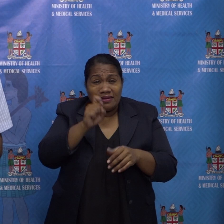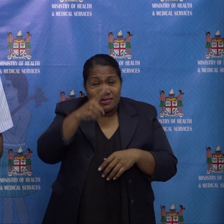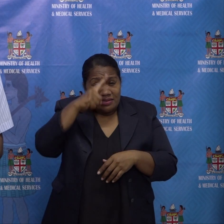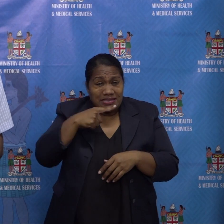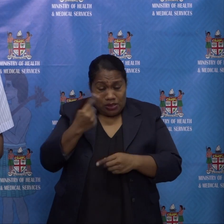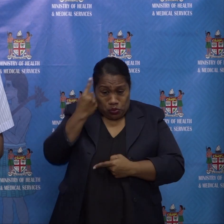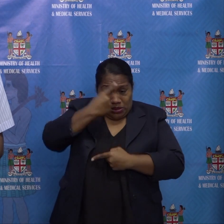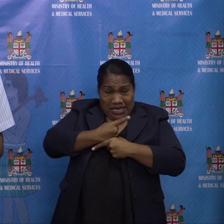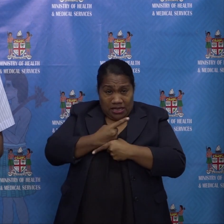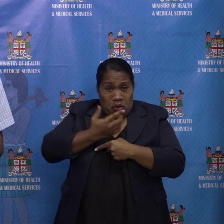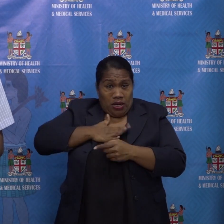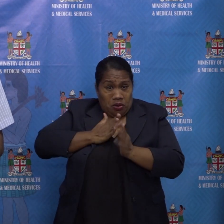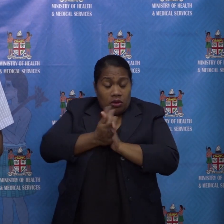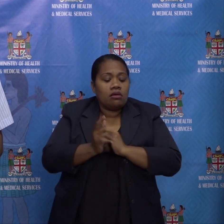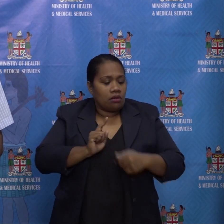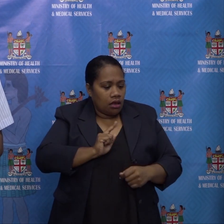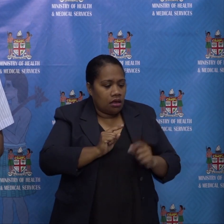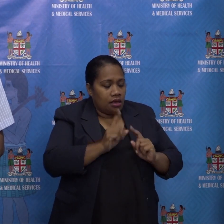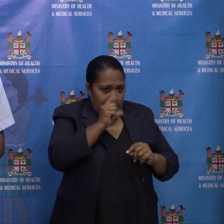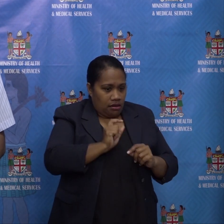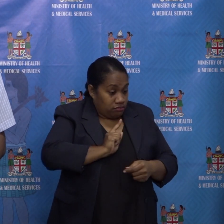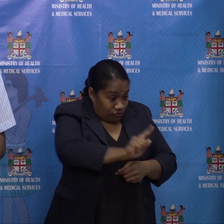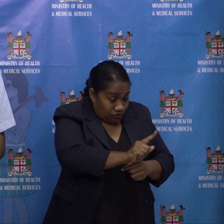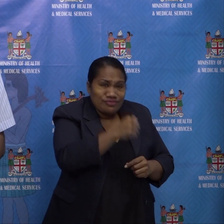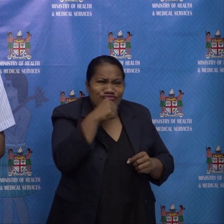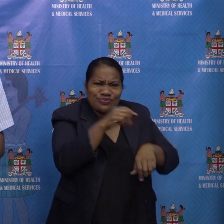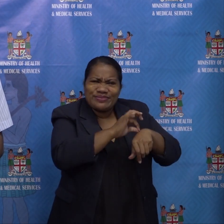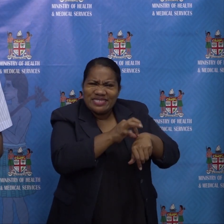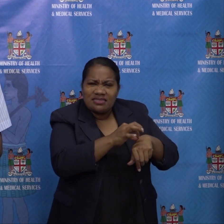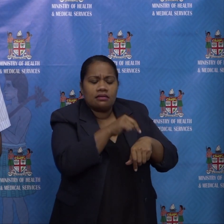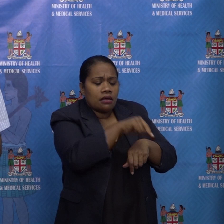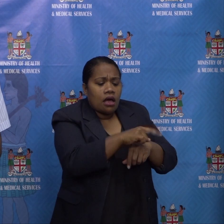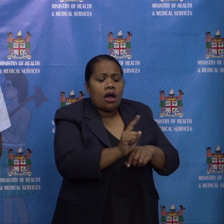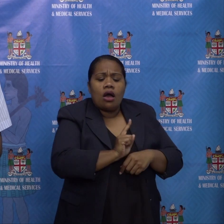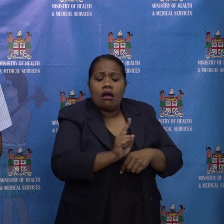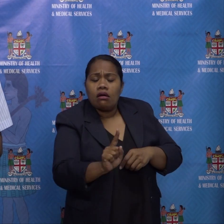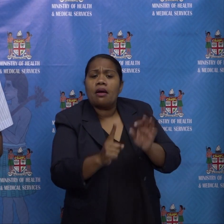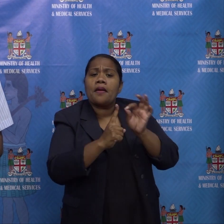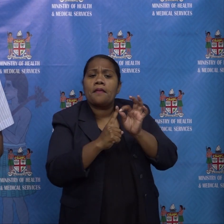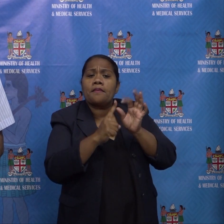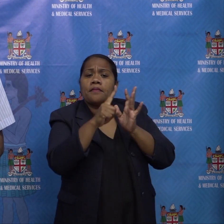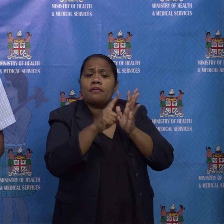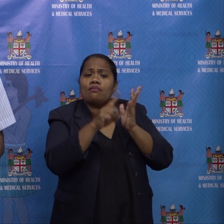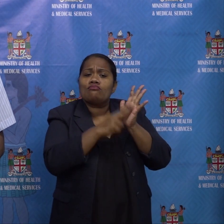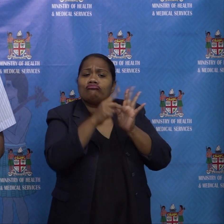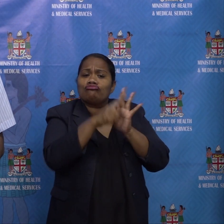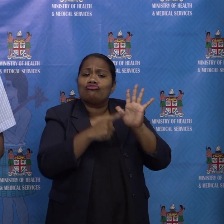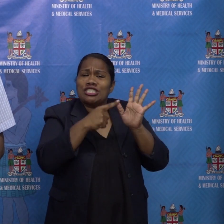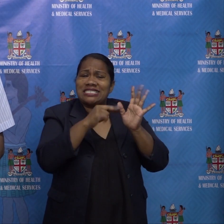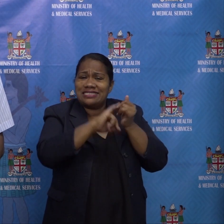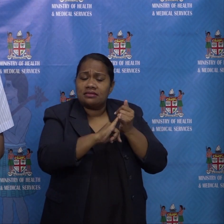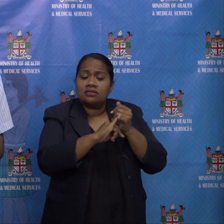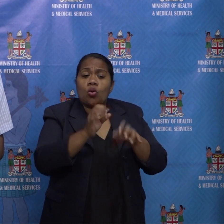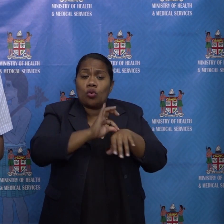nurse, you can present to Kamikamida Hospital or Punjas Hospital, whichever is closer